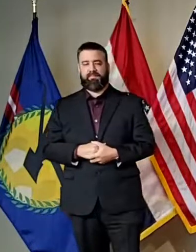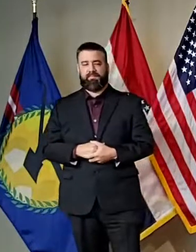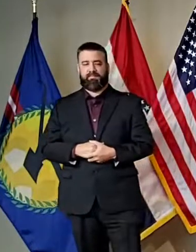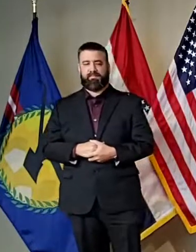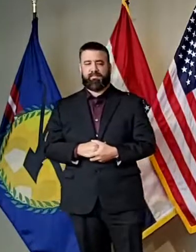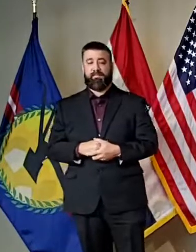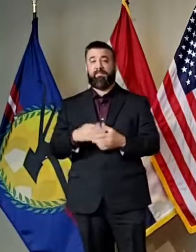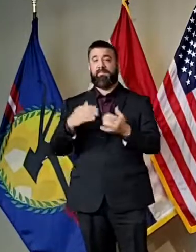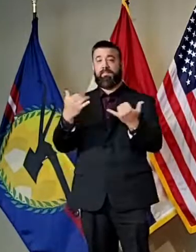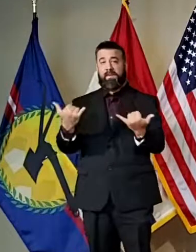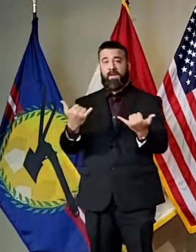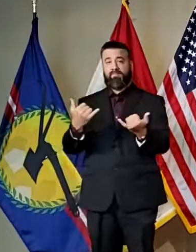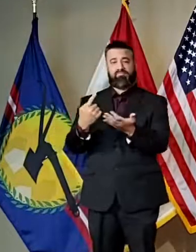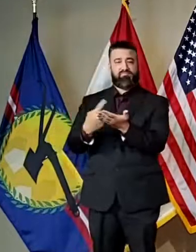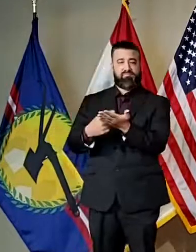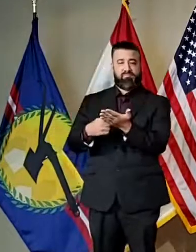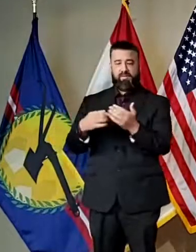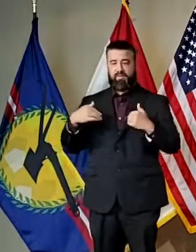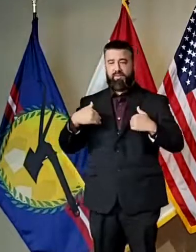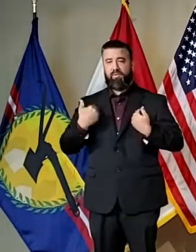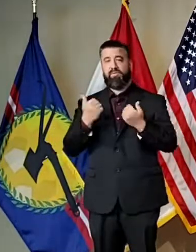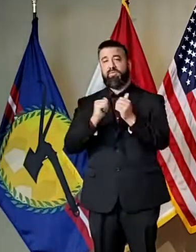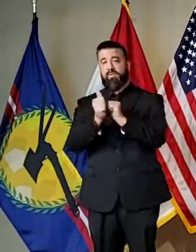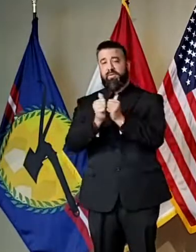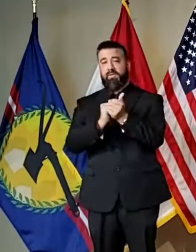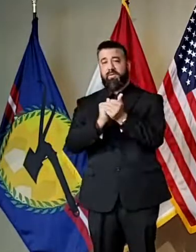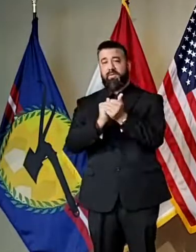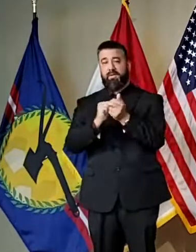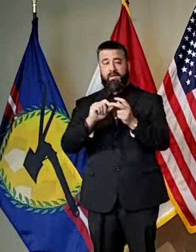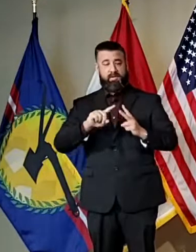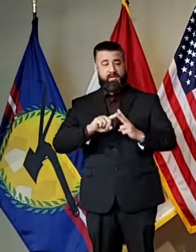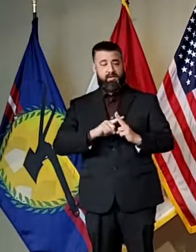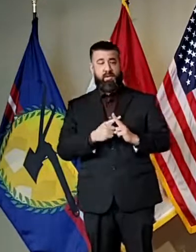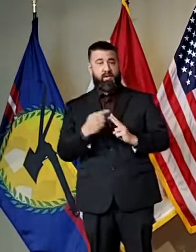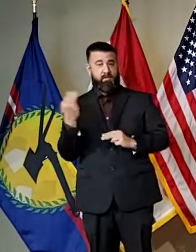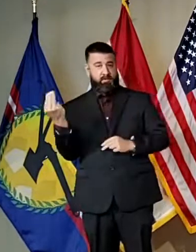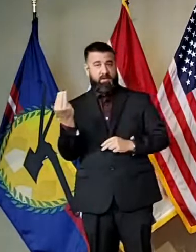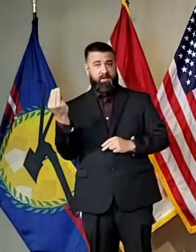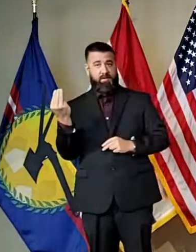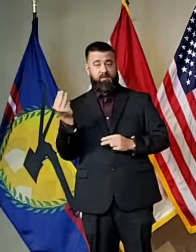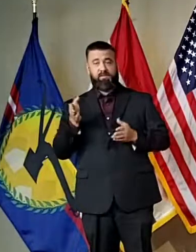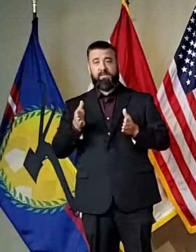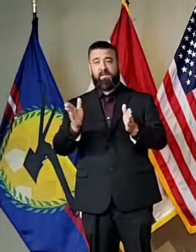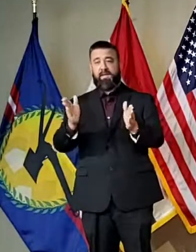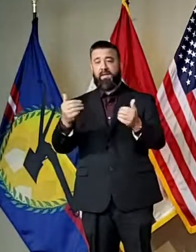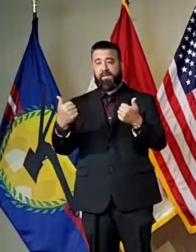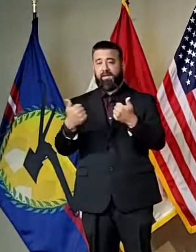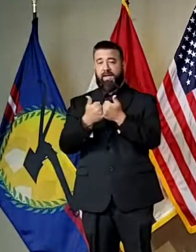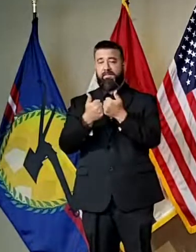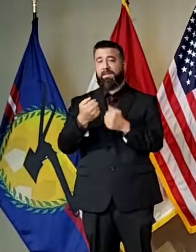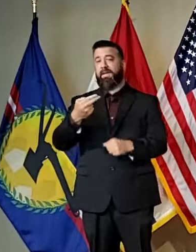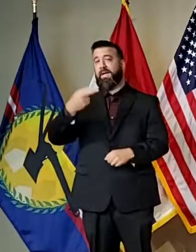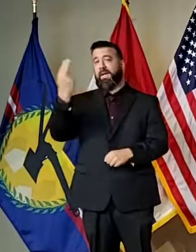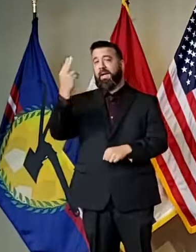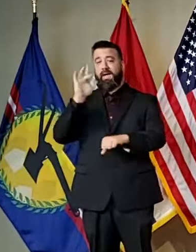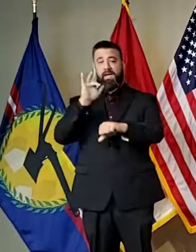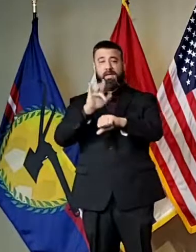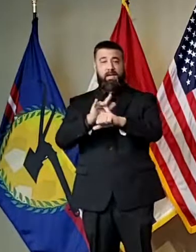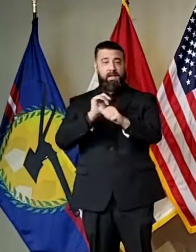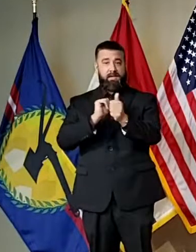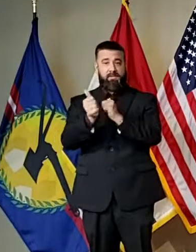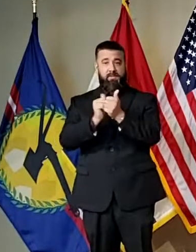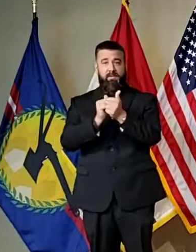Now to youth sports. Effective Monday, we are changing our guidelines to allow games and high-frequency contact sports for children